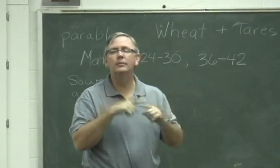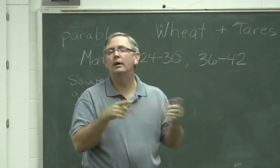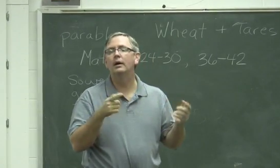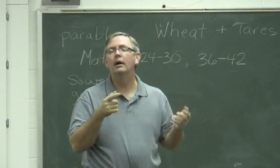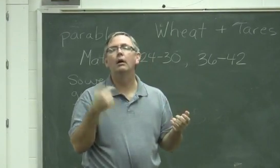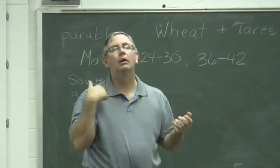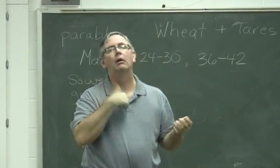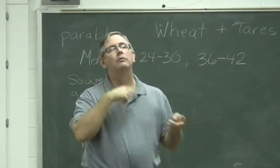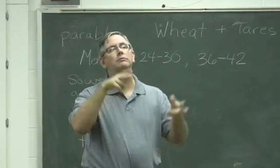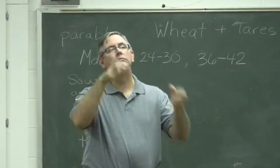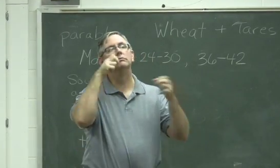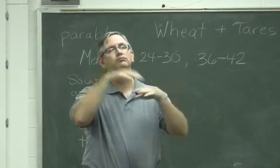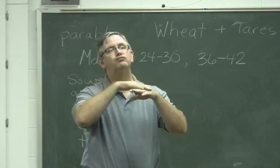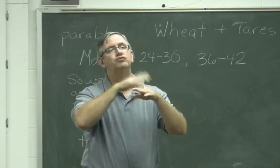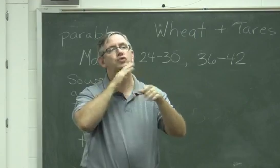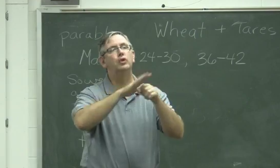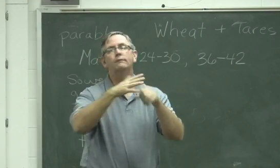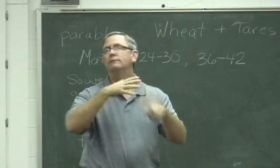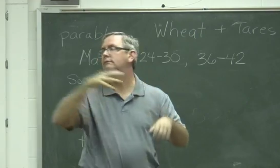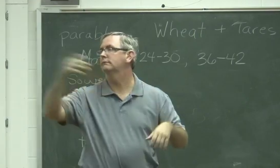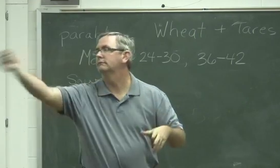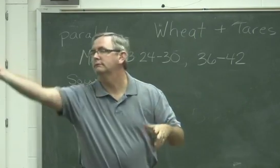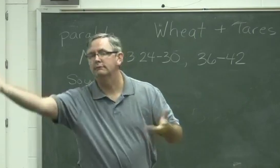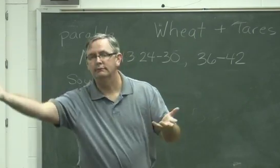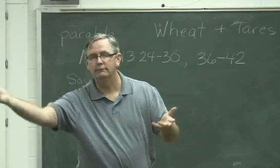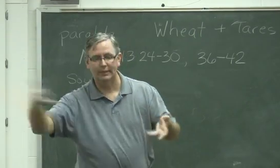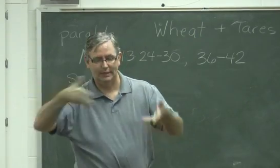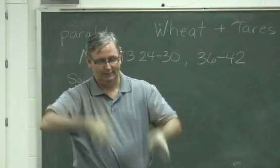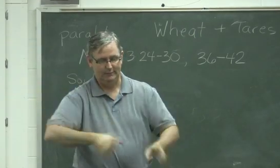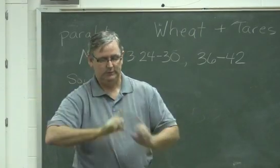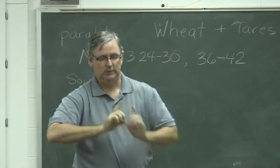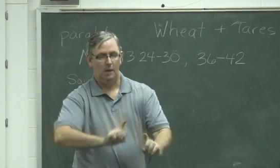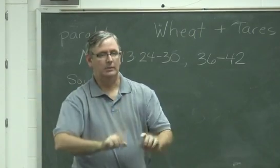learn more. But most